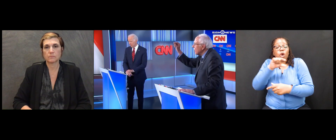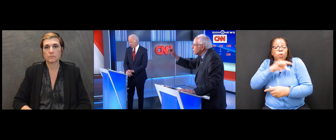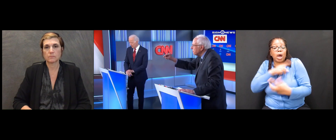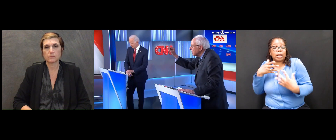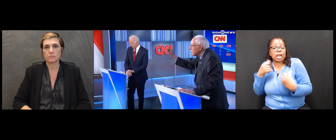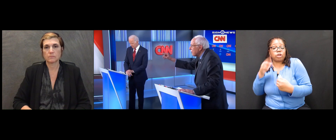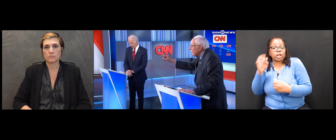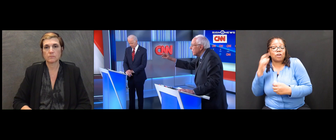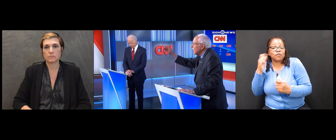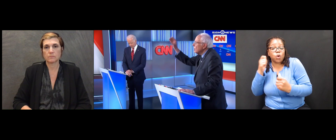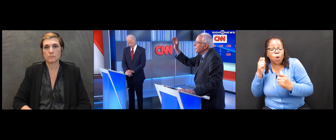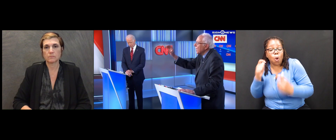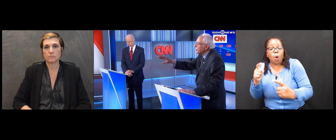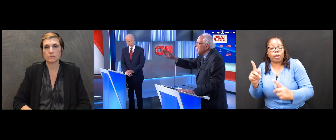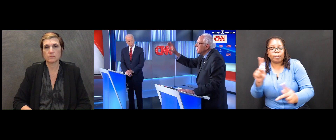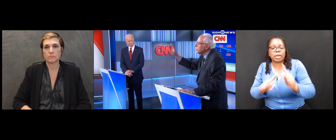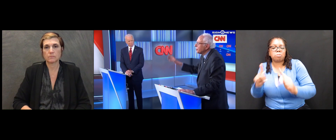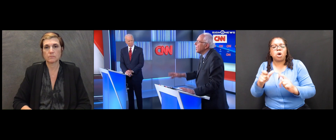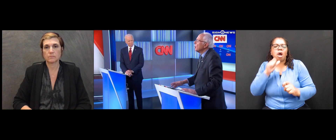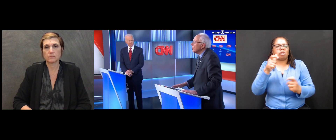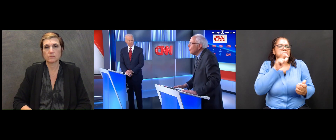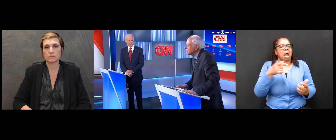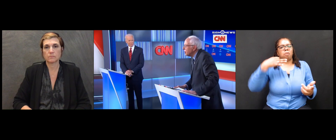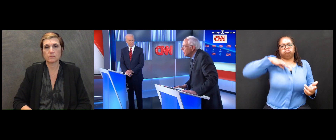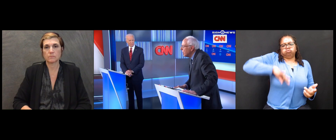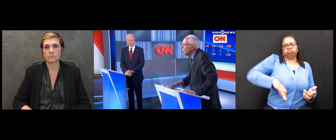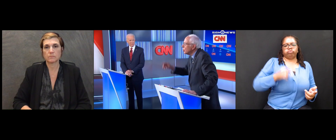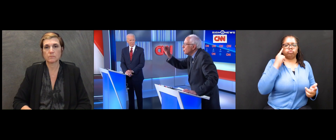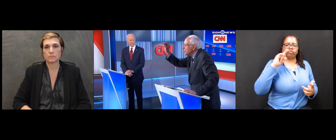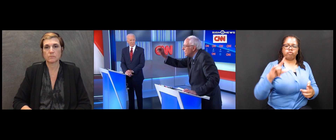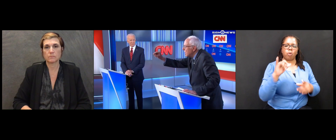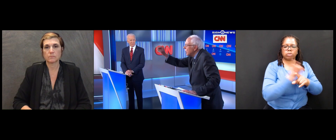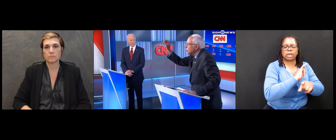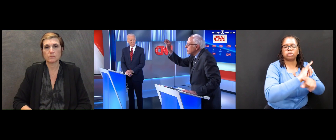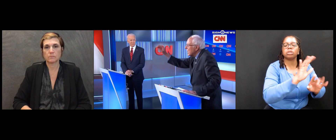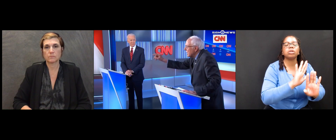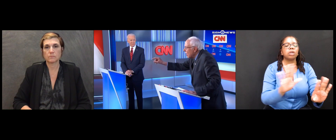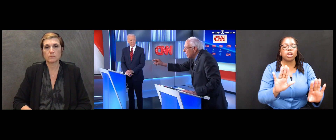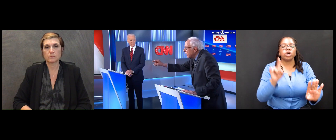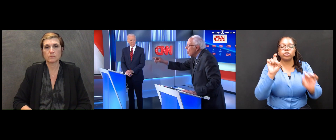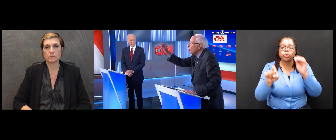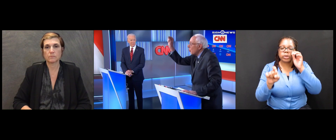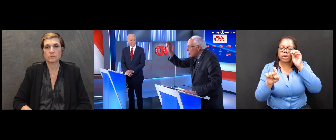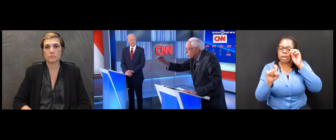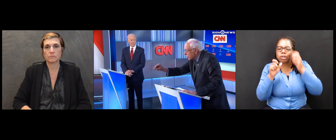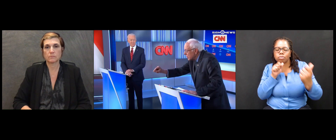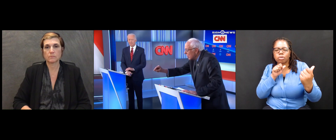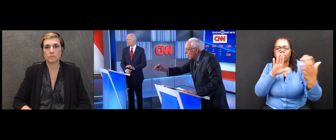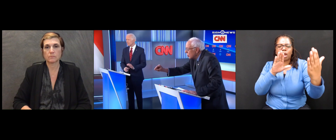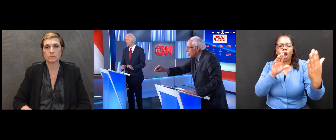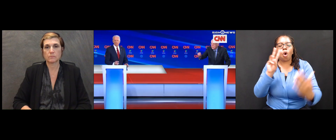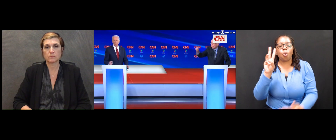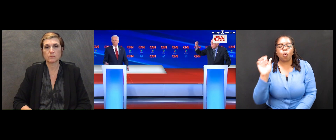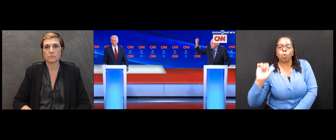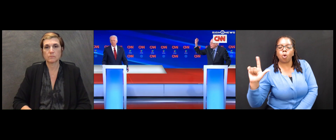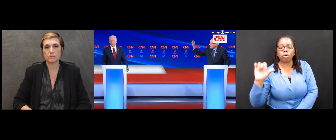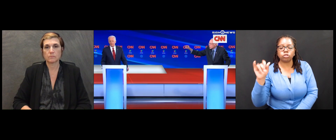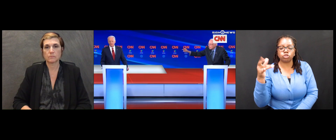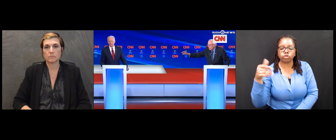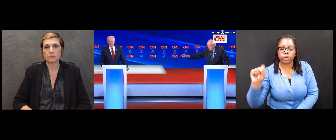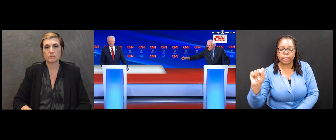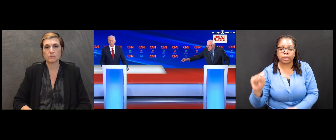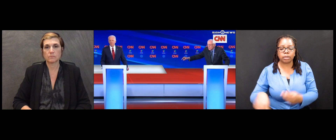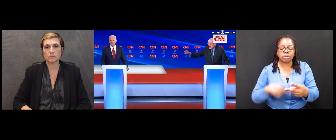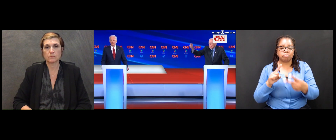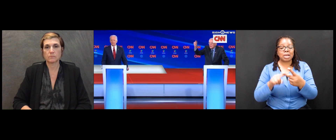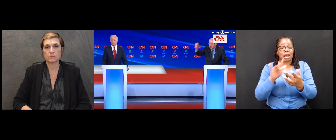not make $100 billion in profit for the health care industry, you know what you need? You need to take on Wall Street. You need to take on the